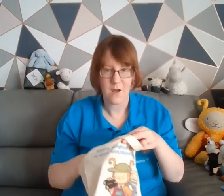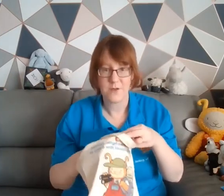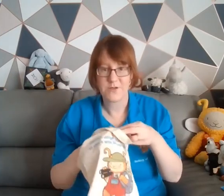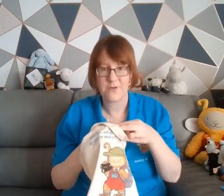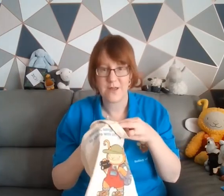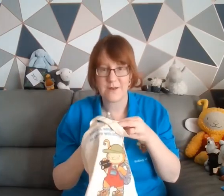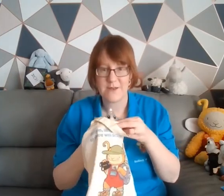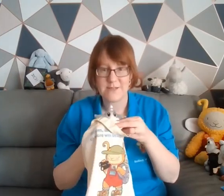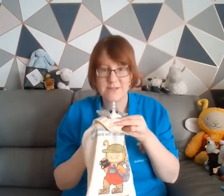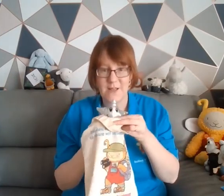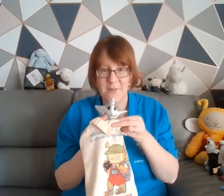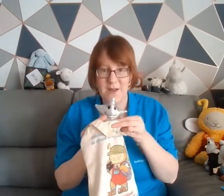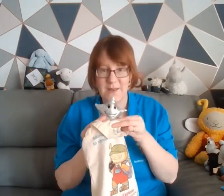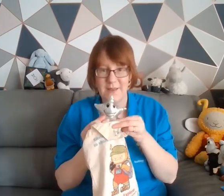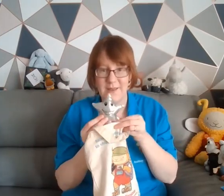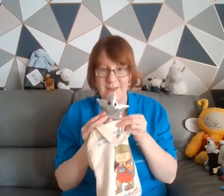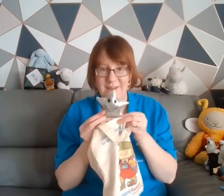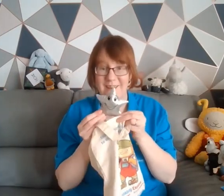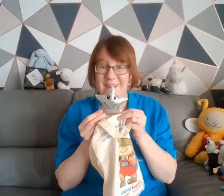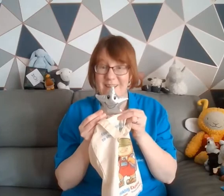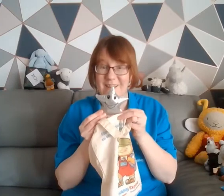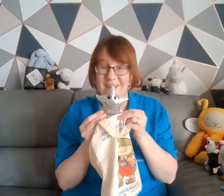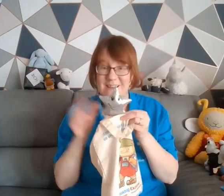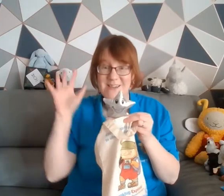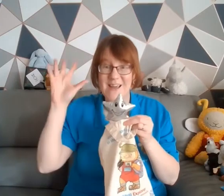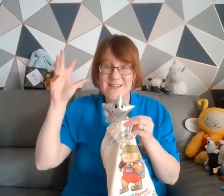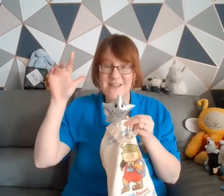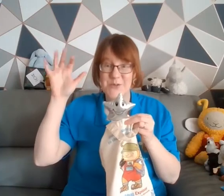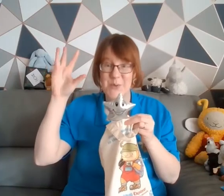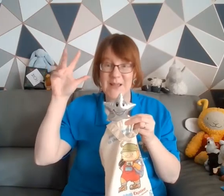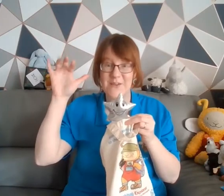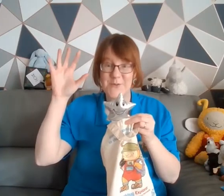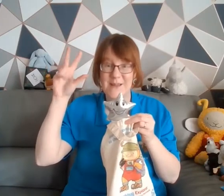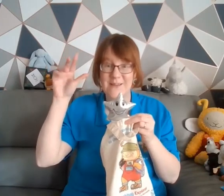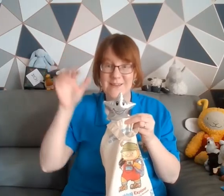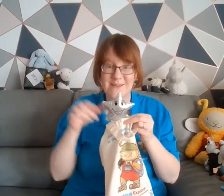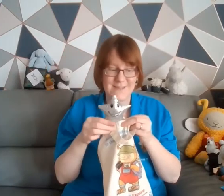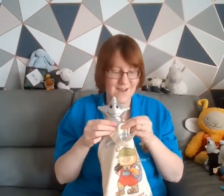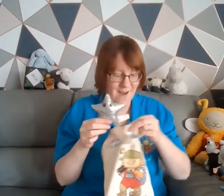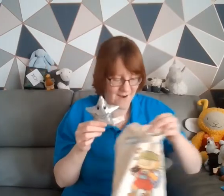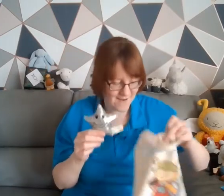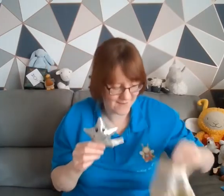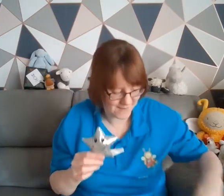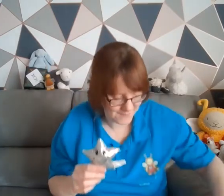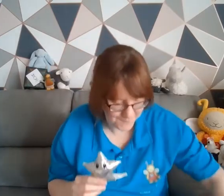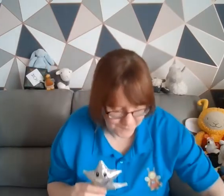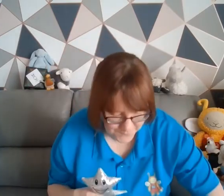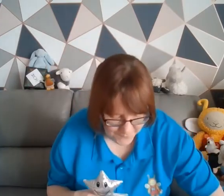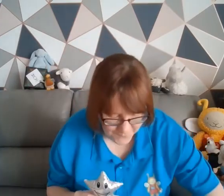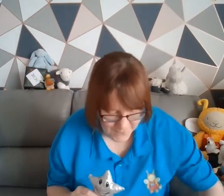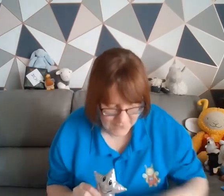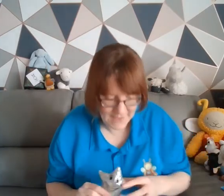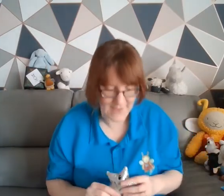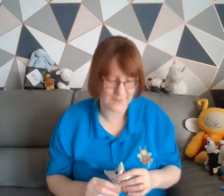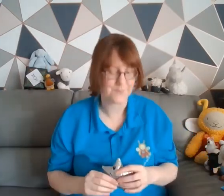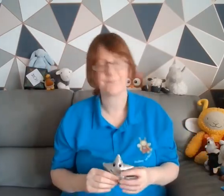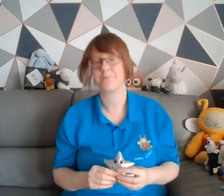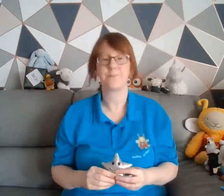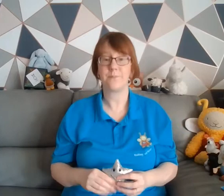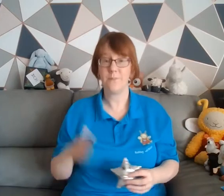Do you recognise this little one? That's right. Twinkle, twinkle, little star. Yeah.